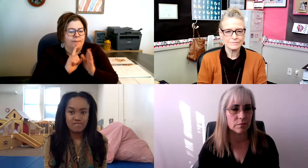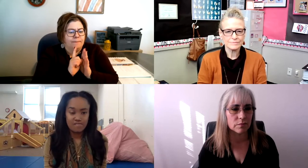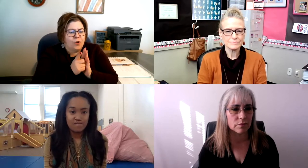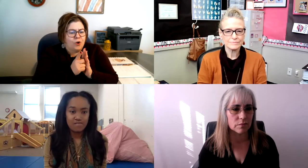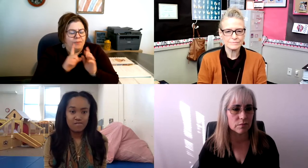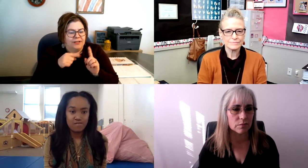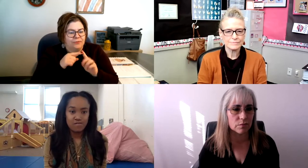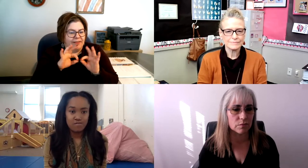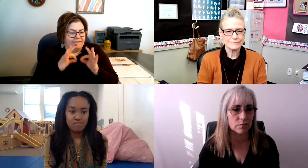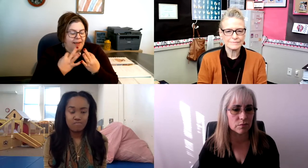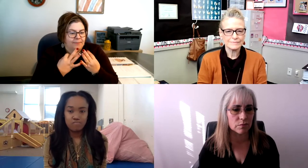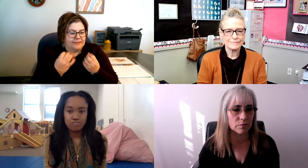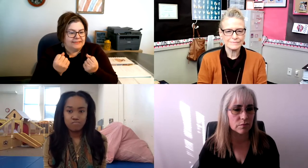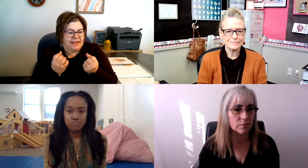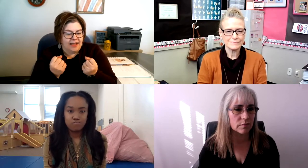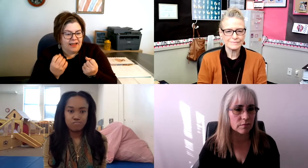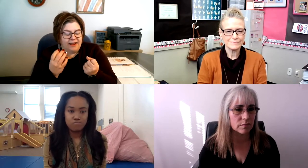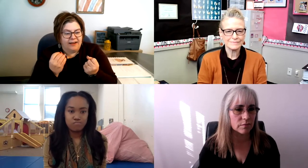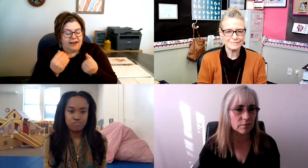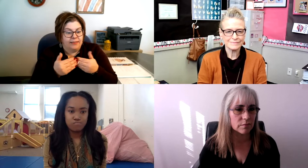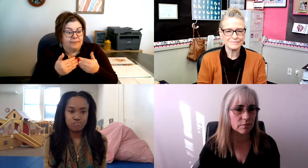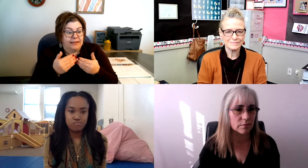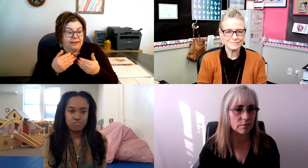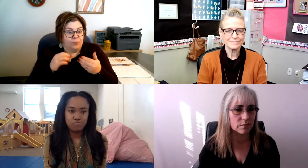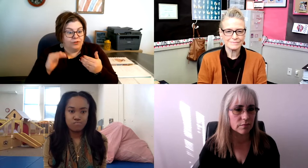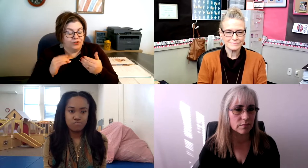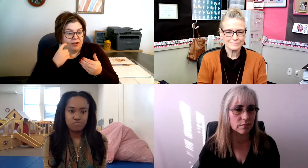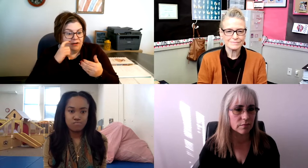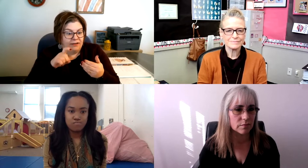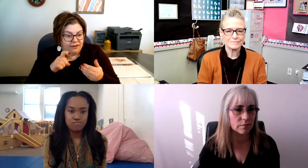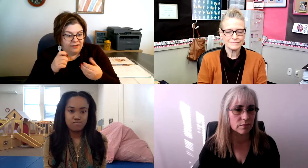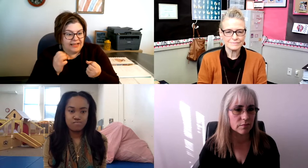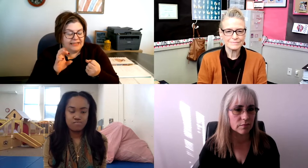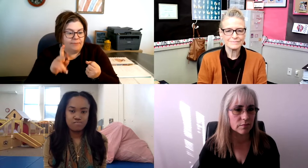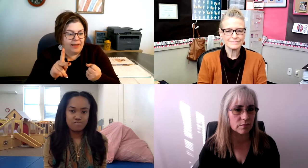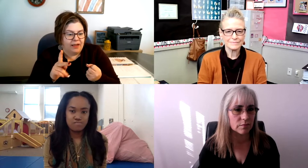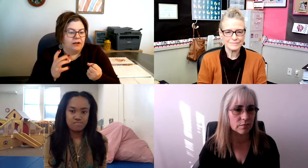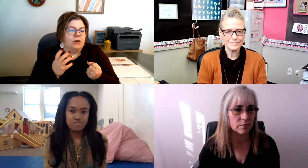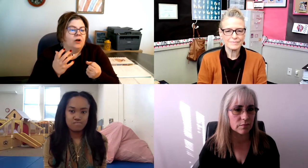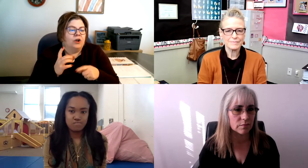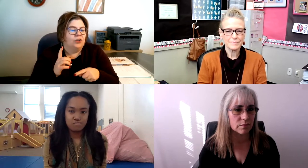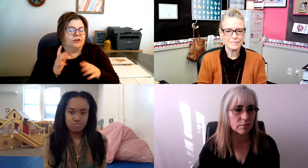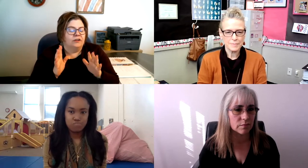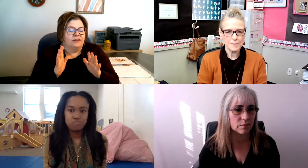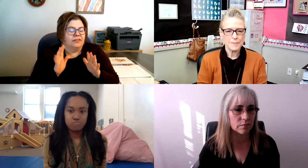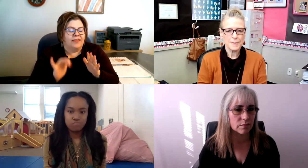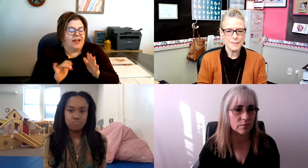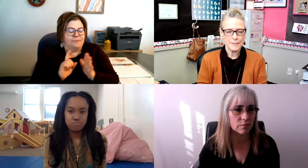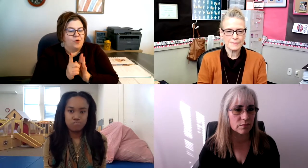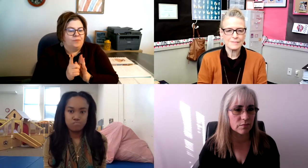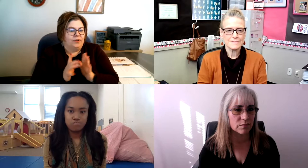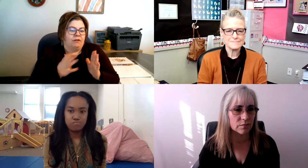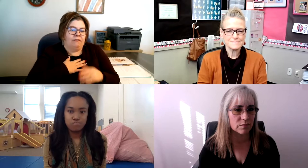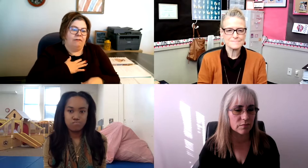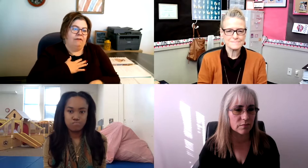Yeah, and I'd like to add also the moment when the family signs and the baby or child recognizes the sign or